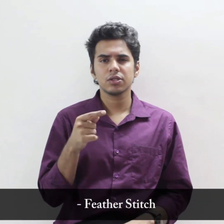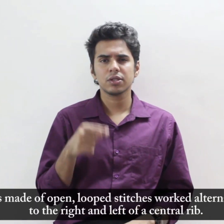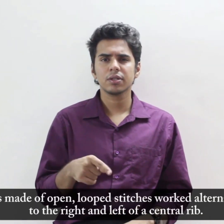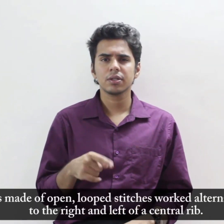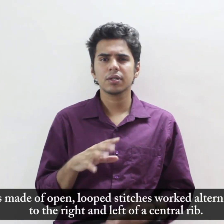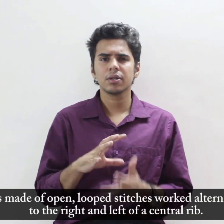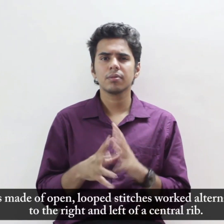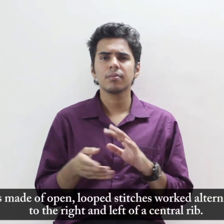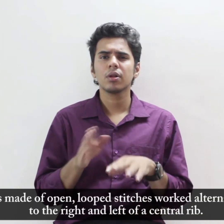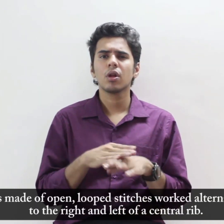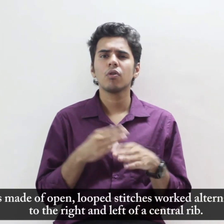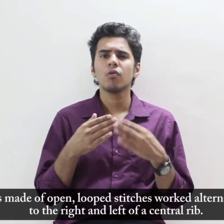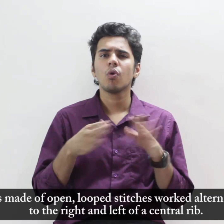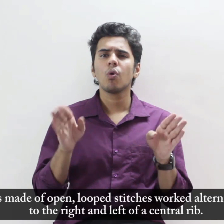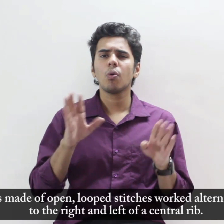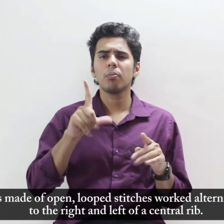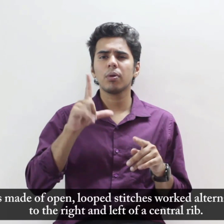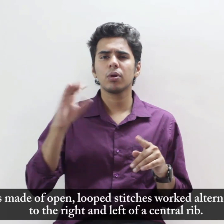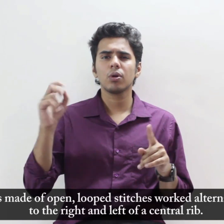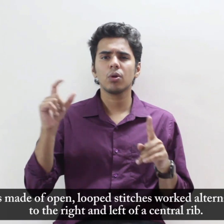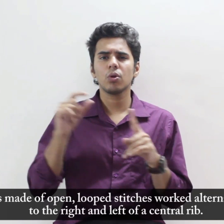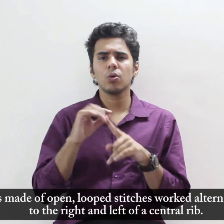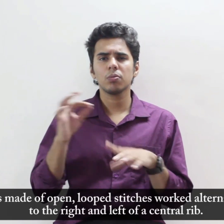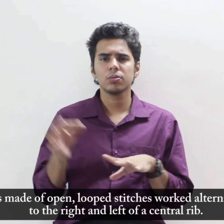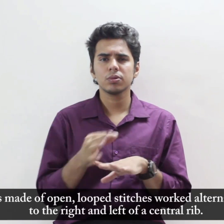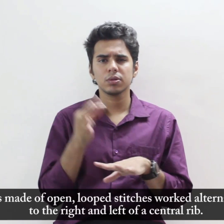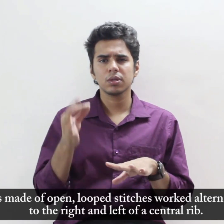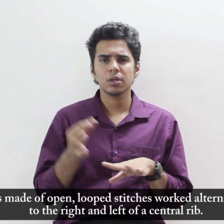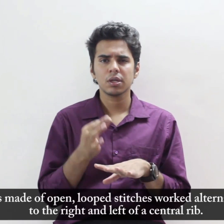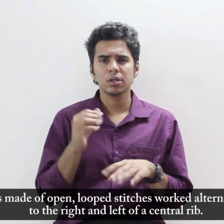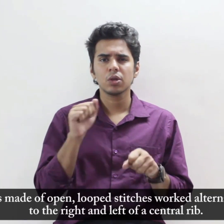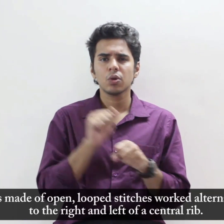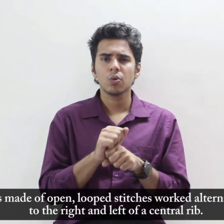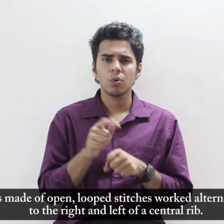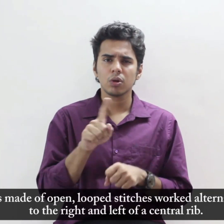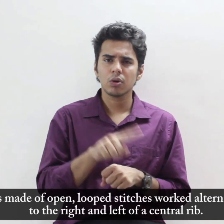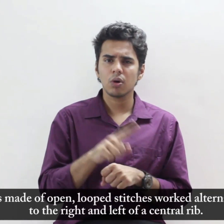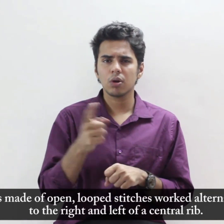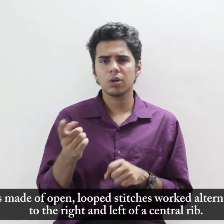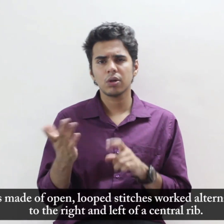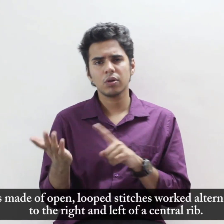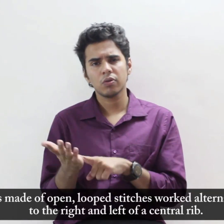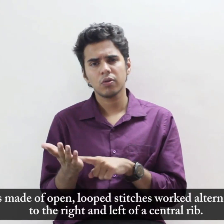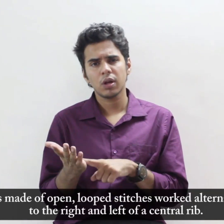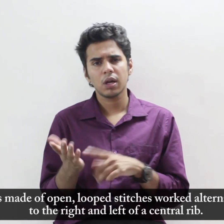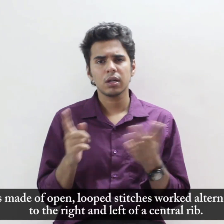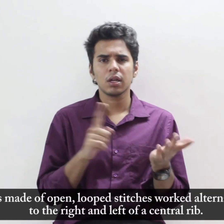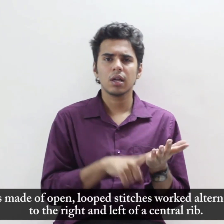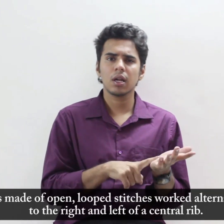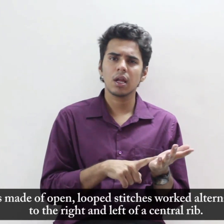It is made of open, looped stitches worked alternately to the right and left of the central